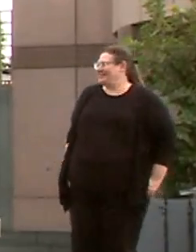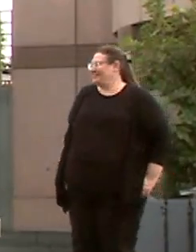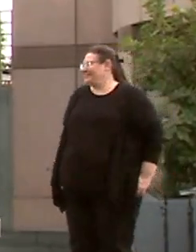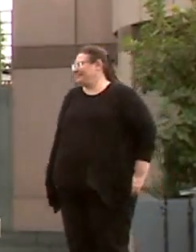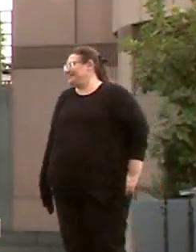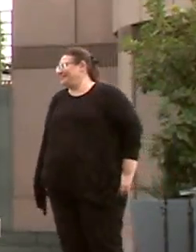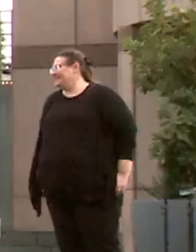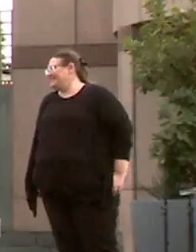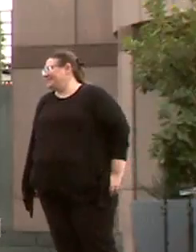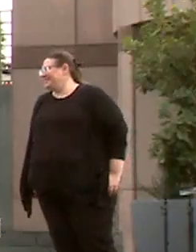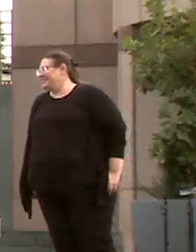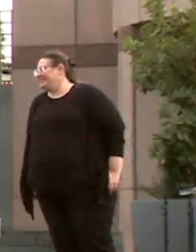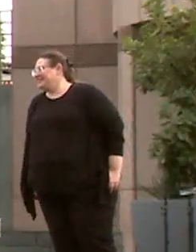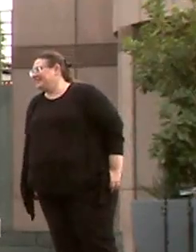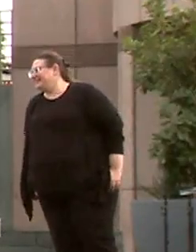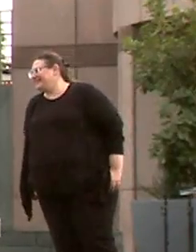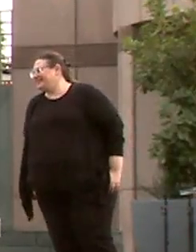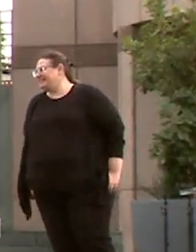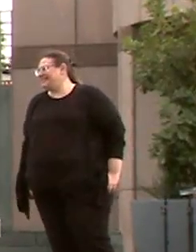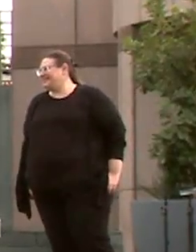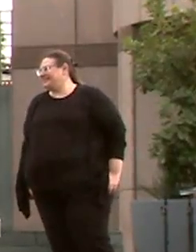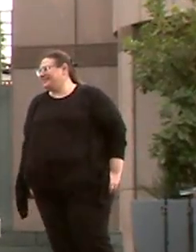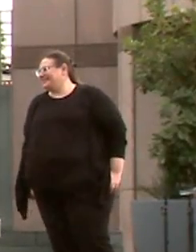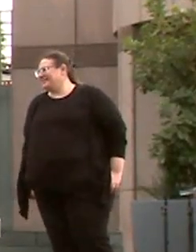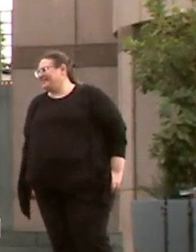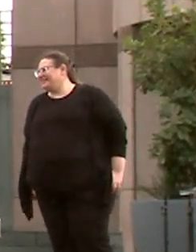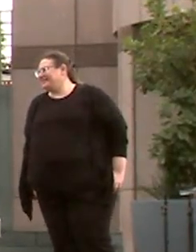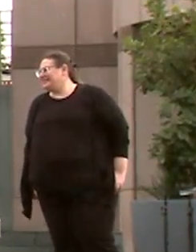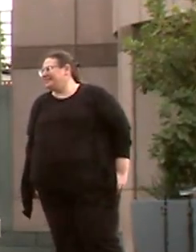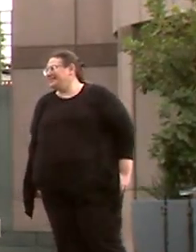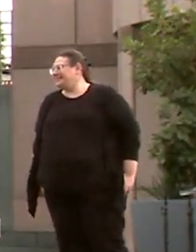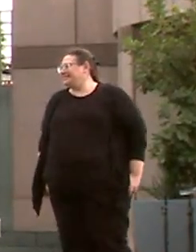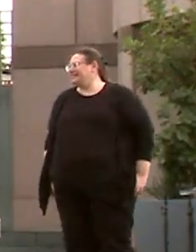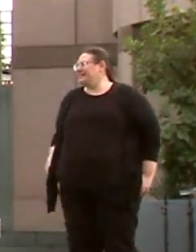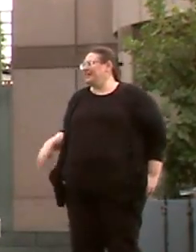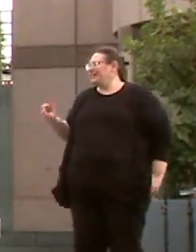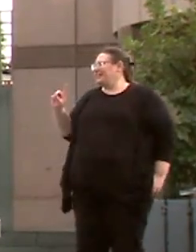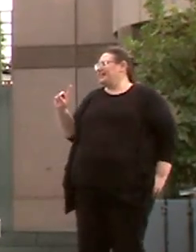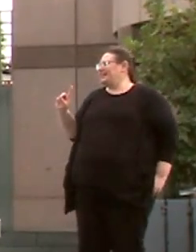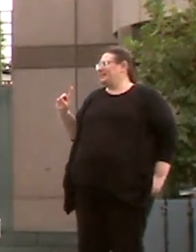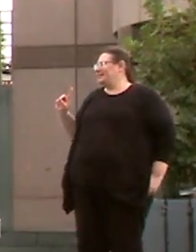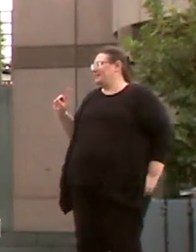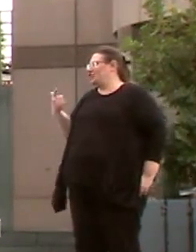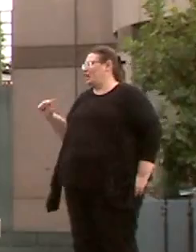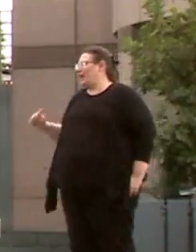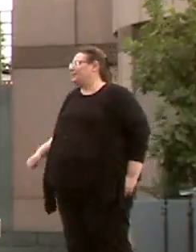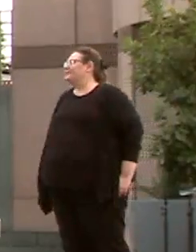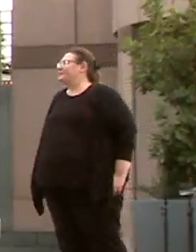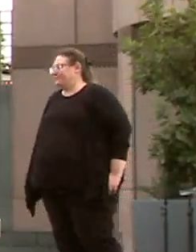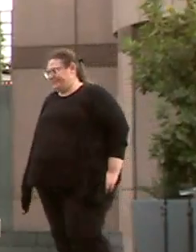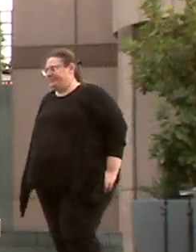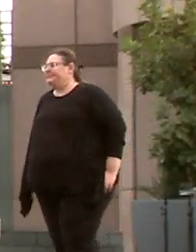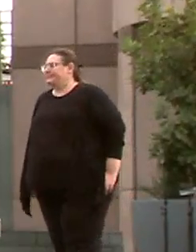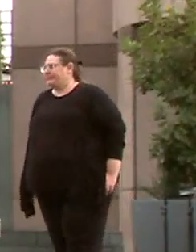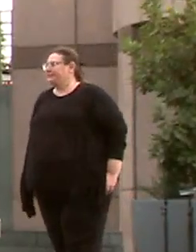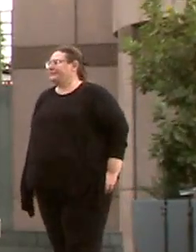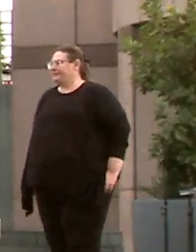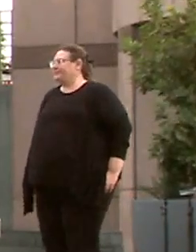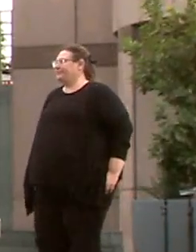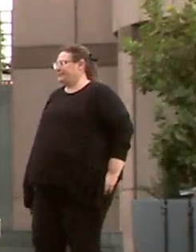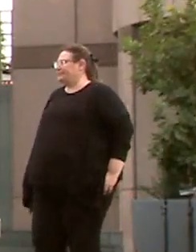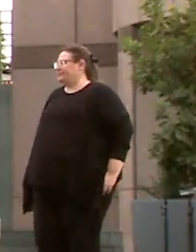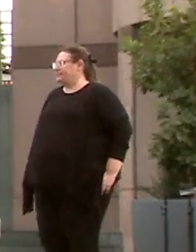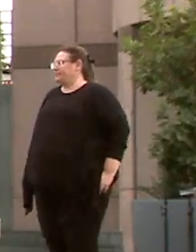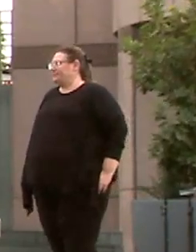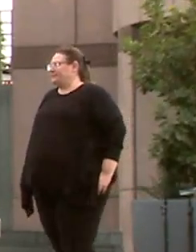But yeah, I think there's 3 or 4 DGA directors. Yeah. And then she directed me in an episode of a show, and